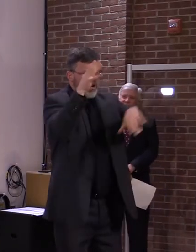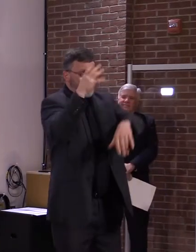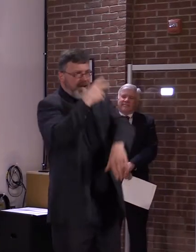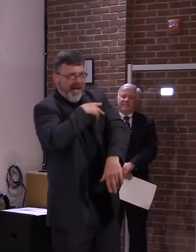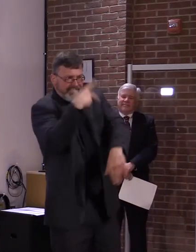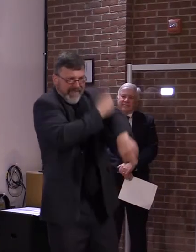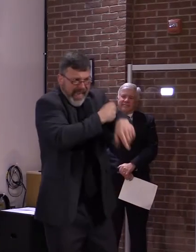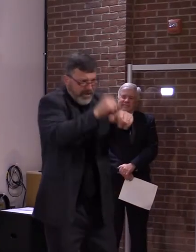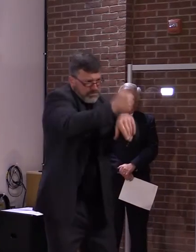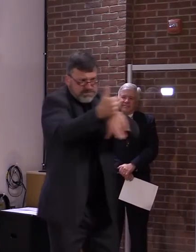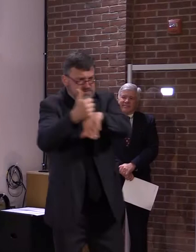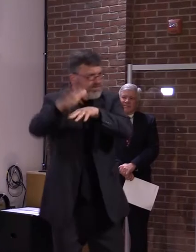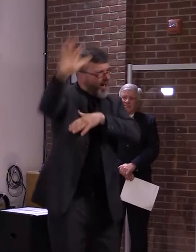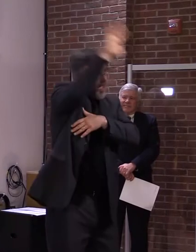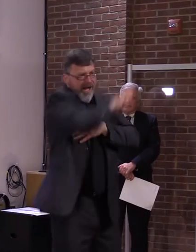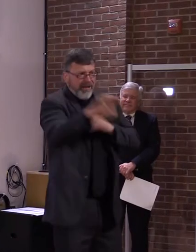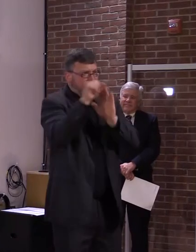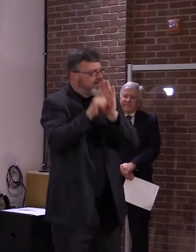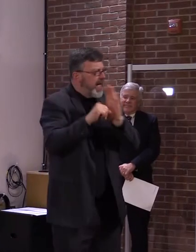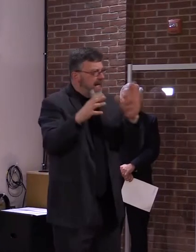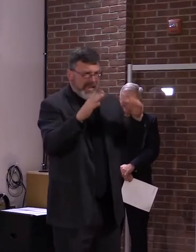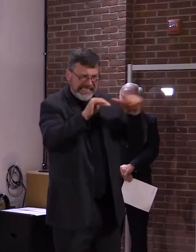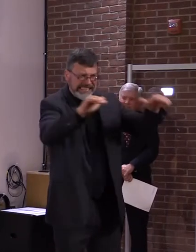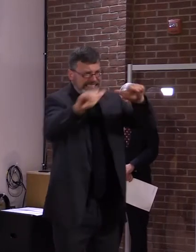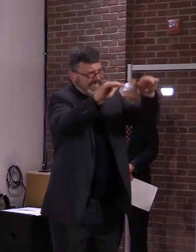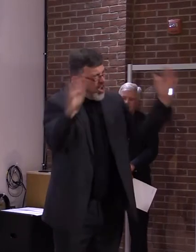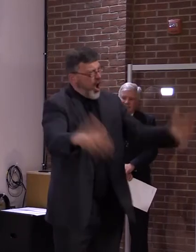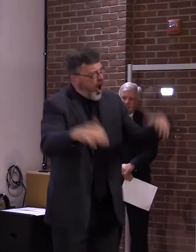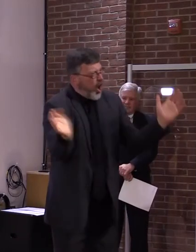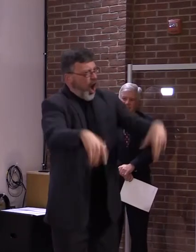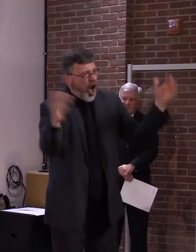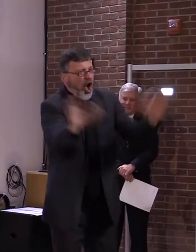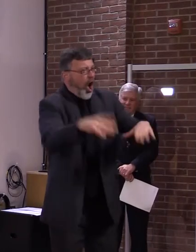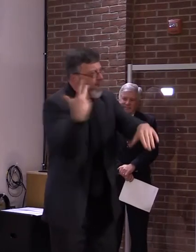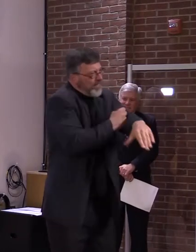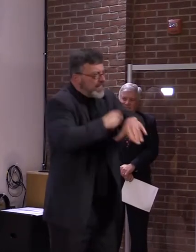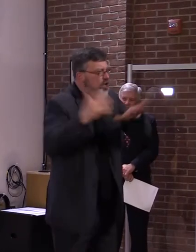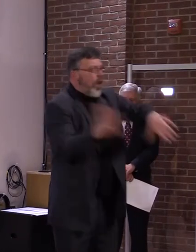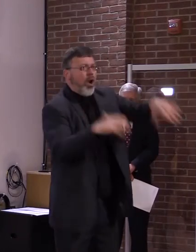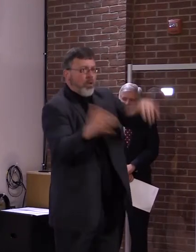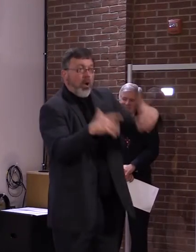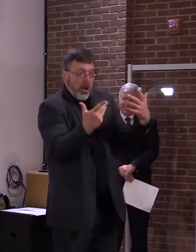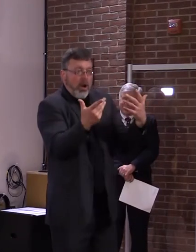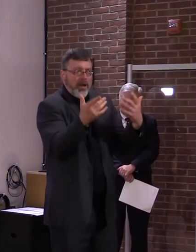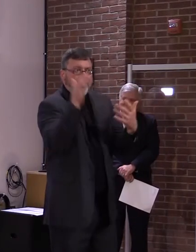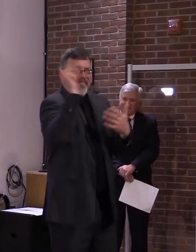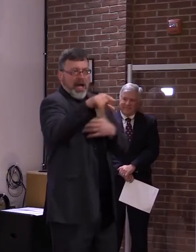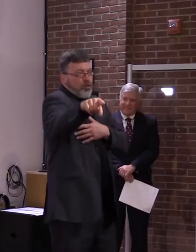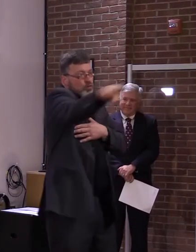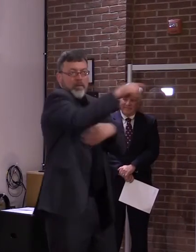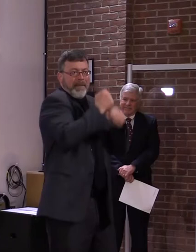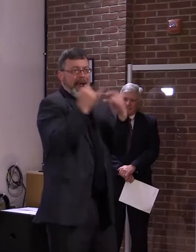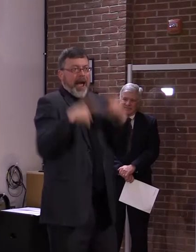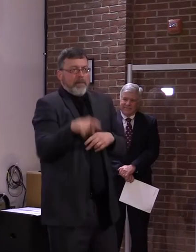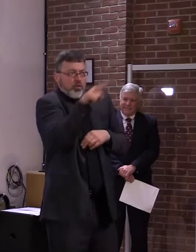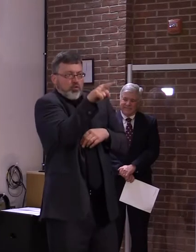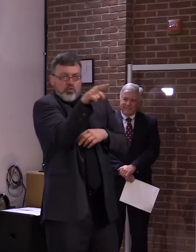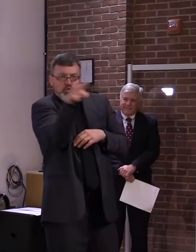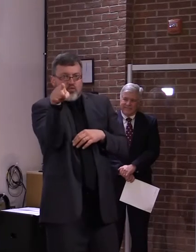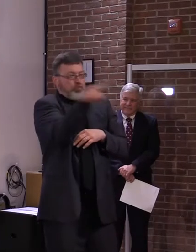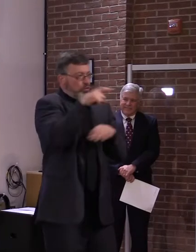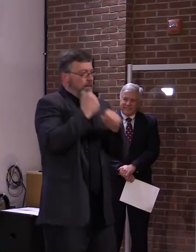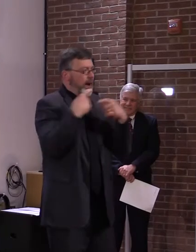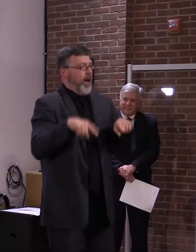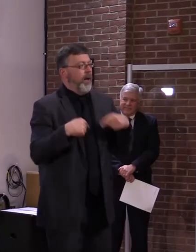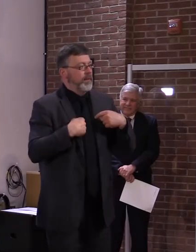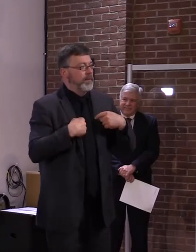forth, doing everything we can to get more people vaccinated. So I believe that sometime end